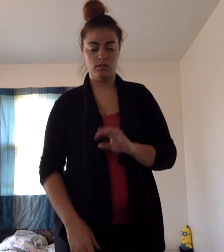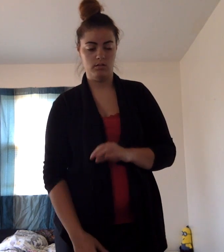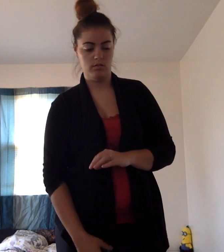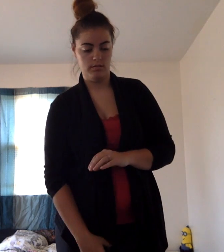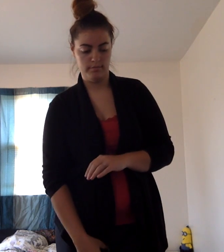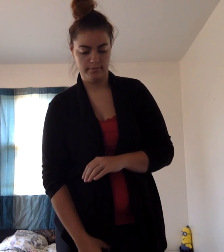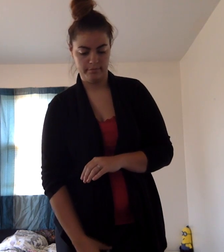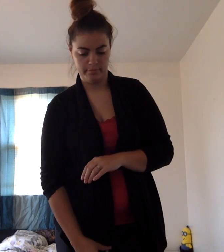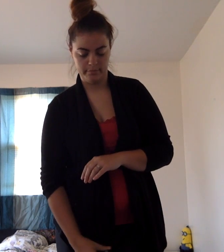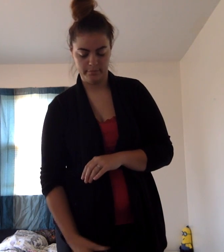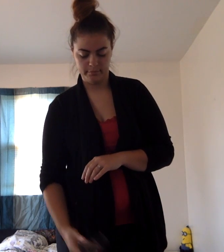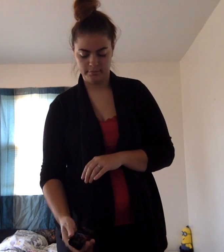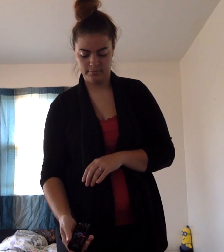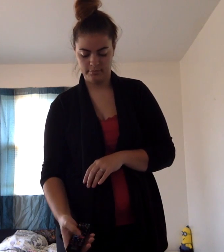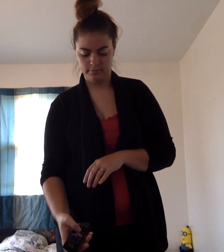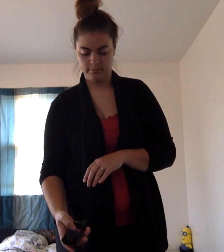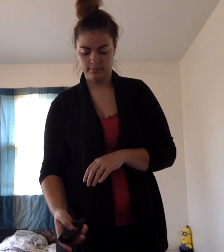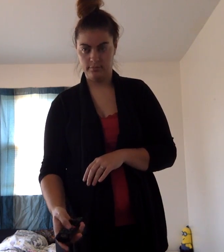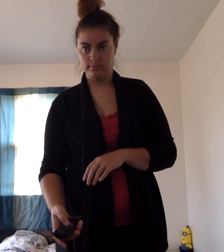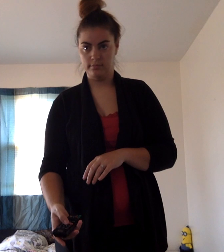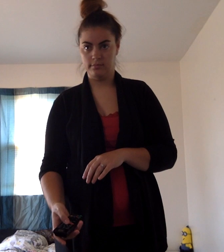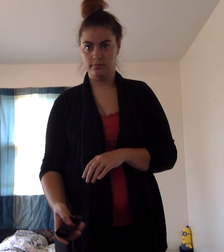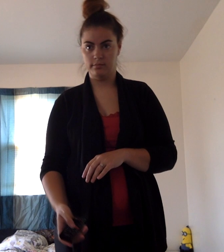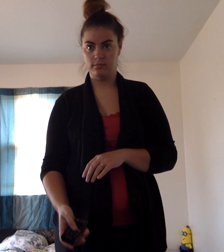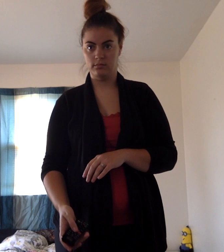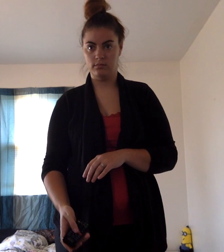I am ready.